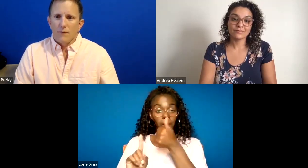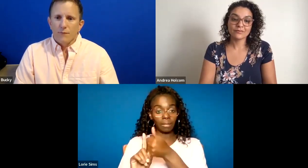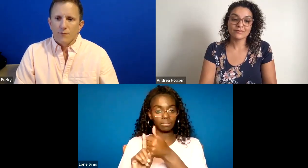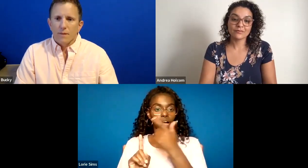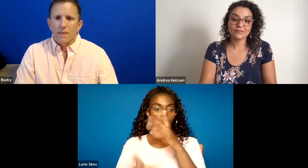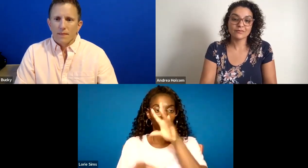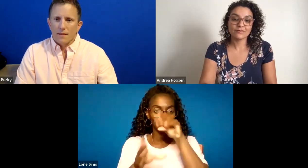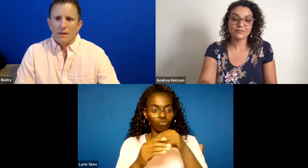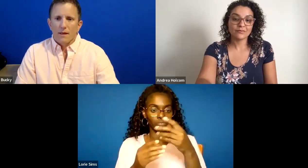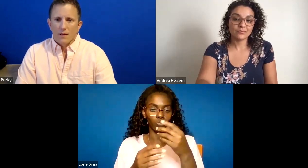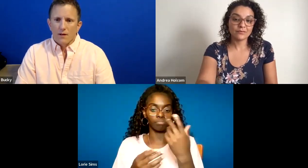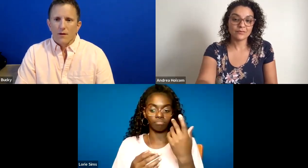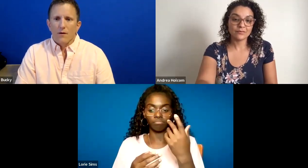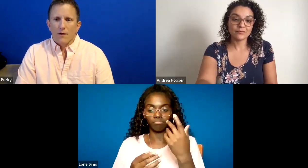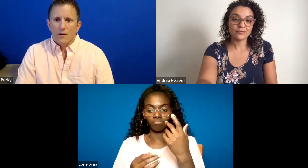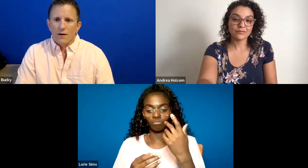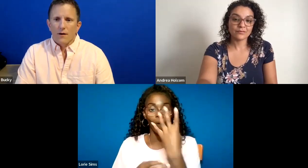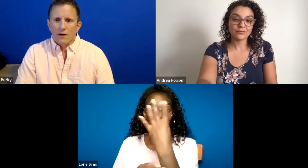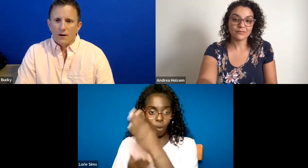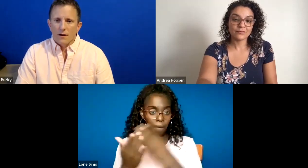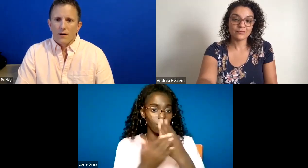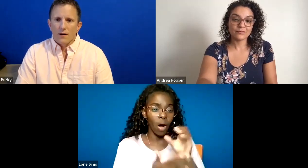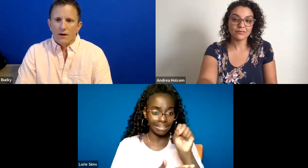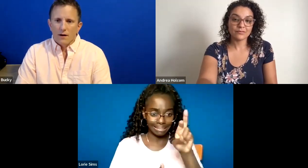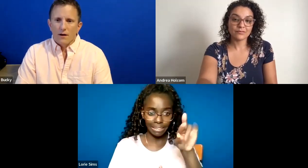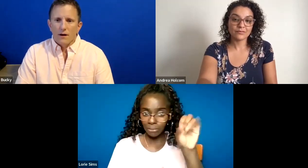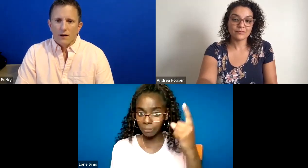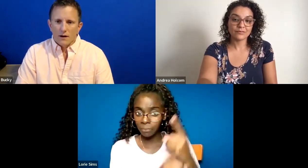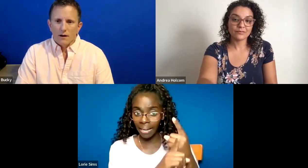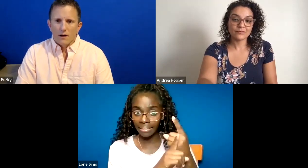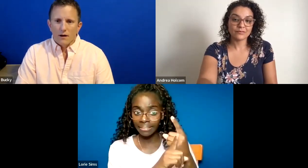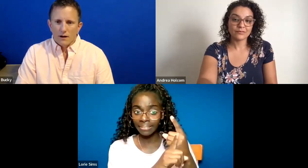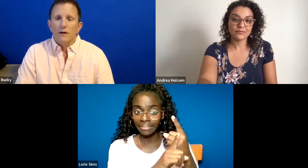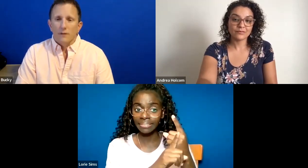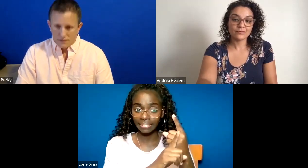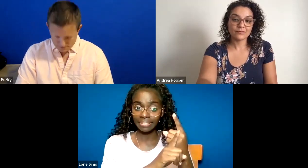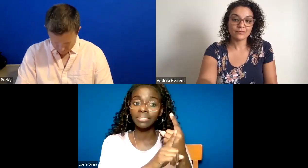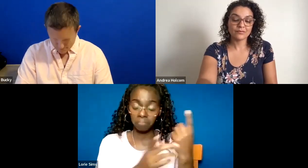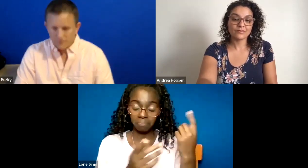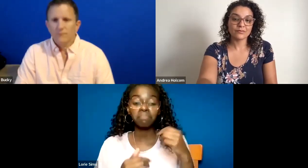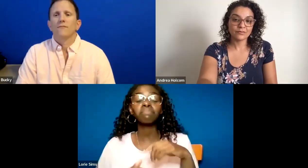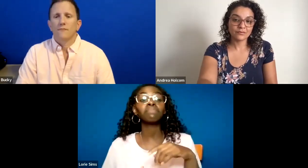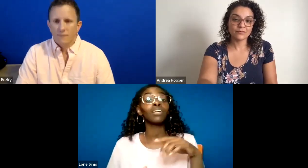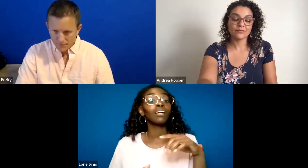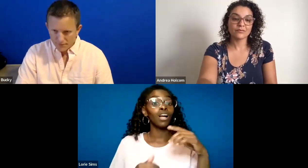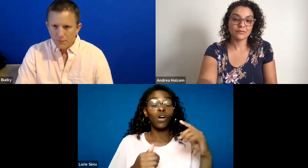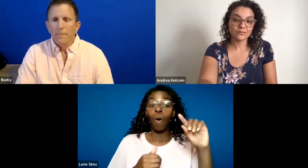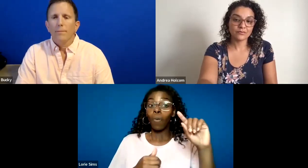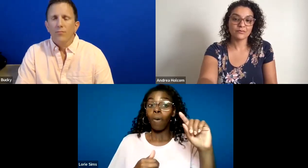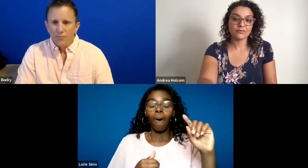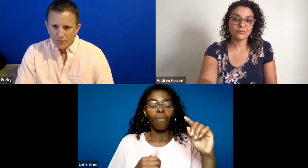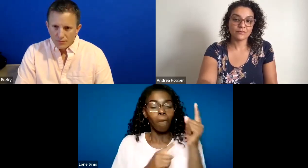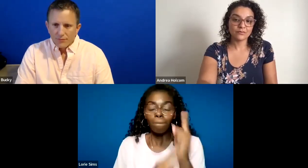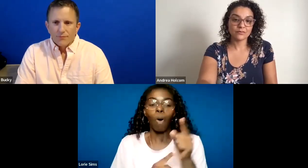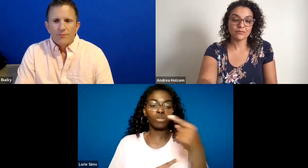So just to clarify, we had our conversation. You clarified, as you did at the beginning of this talk, that there were